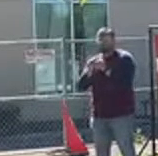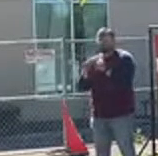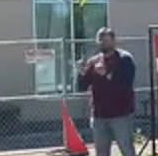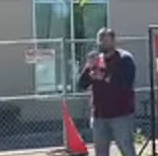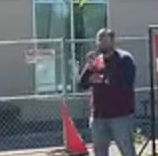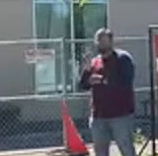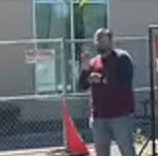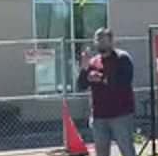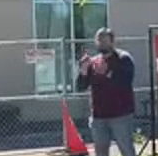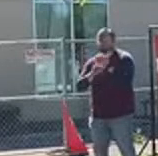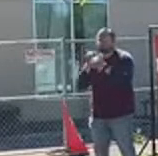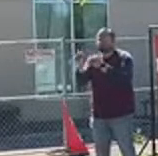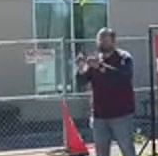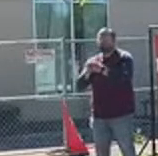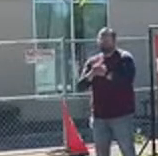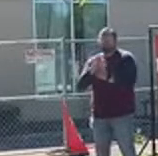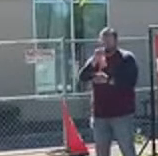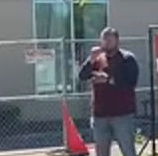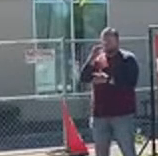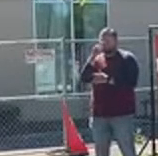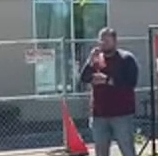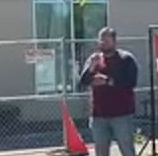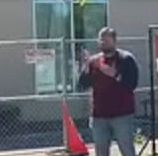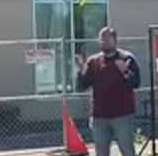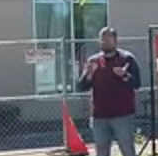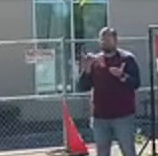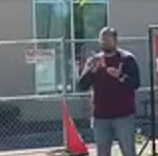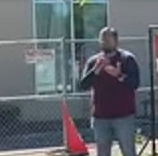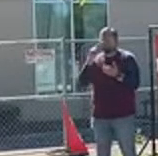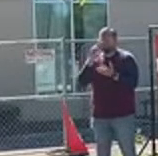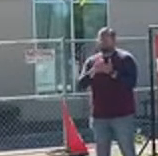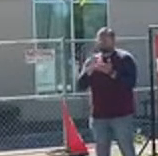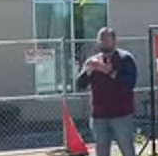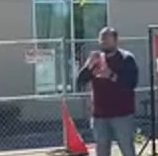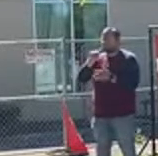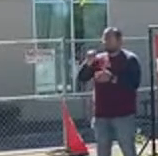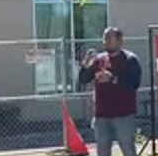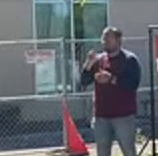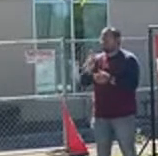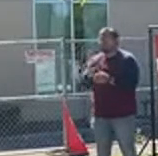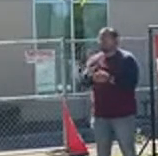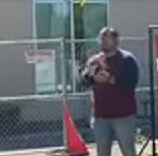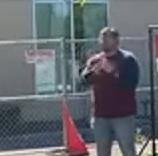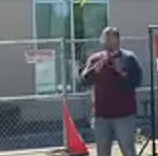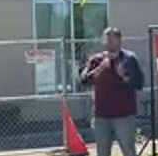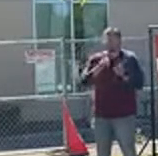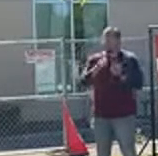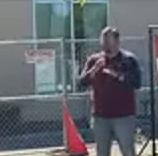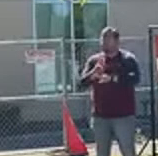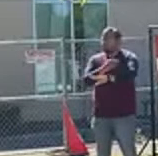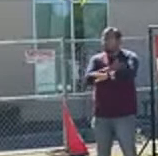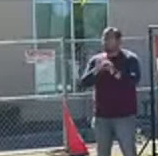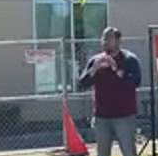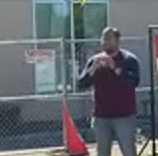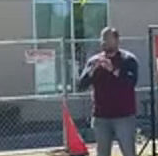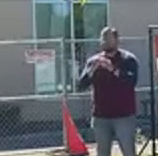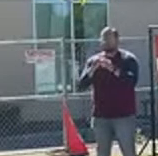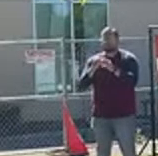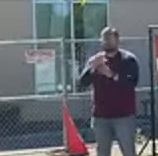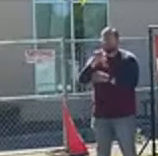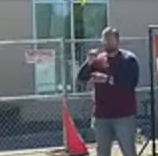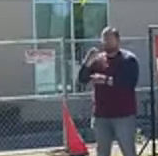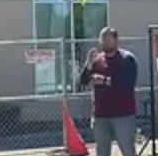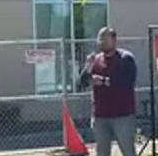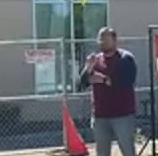process. At Stevens Middle School, we believe that Stevens scholars grow stronger together. Stevens is a place where